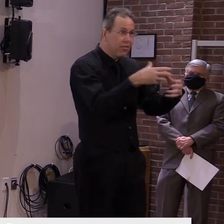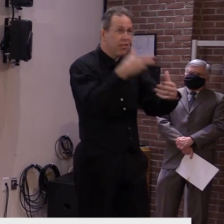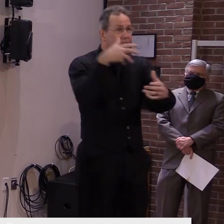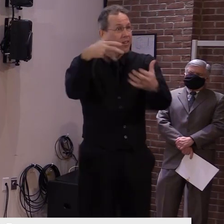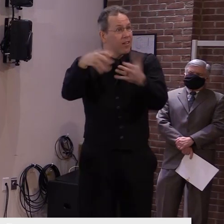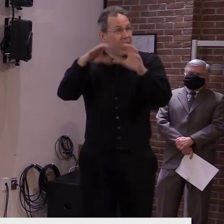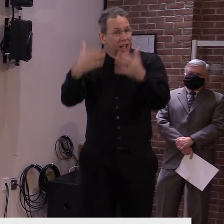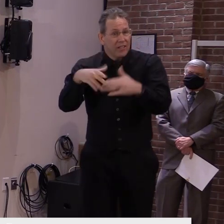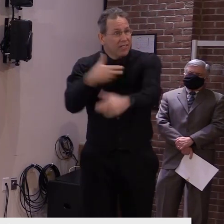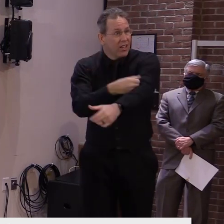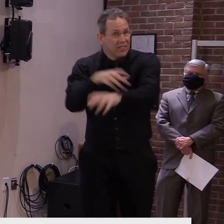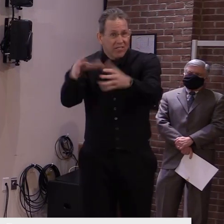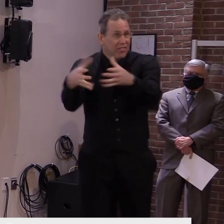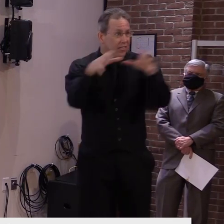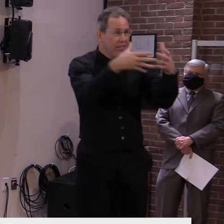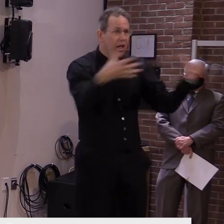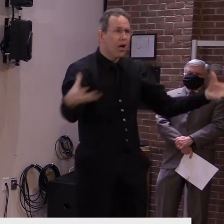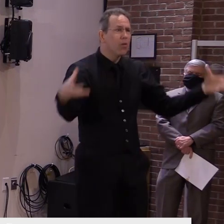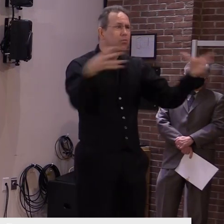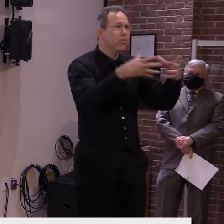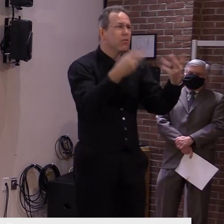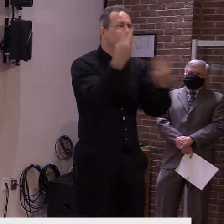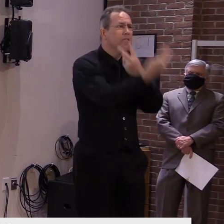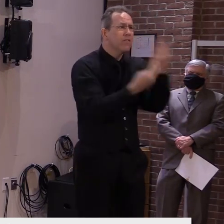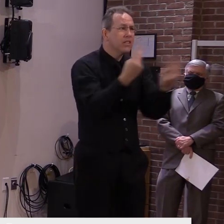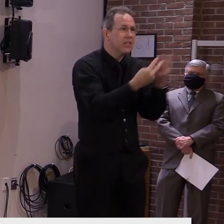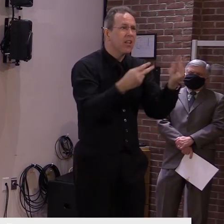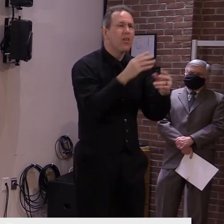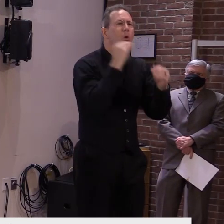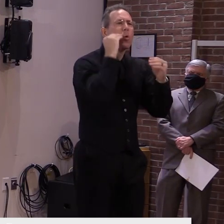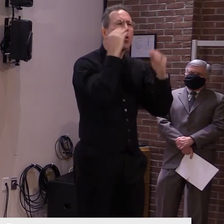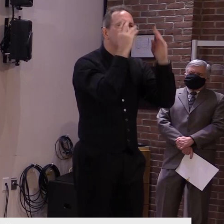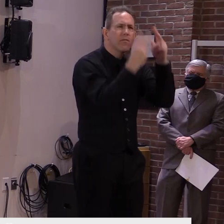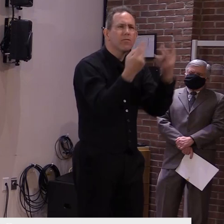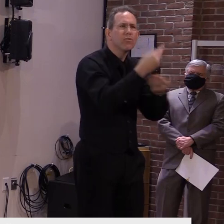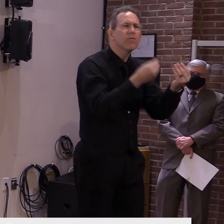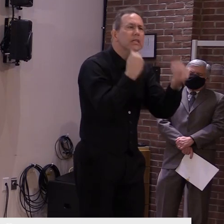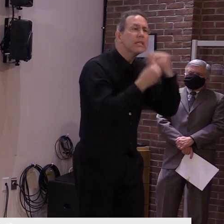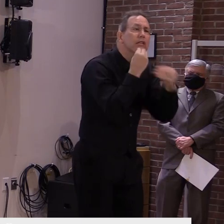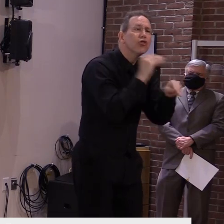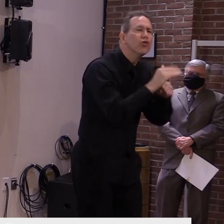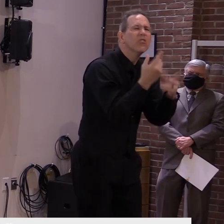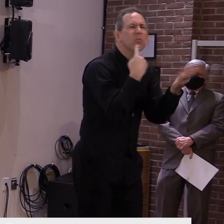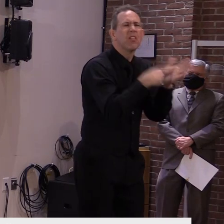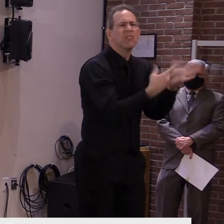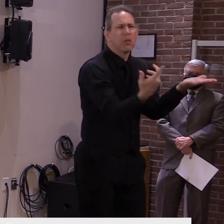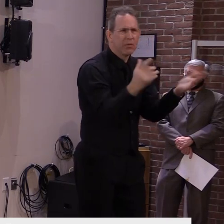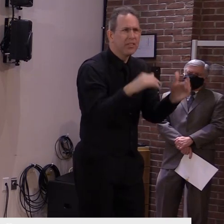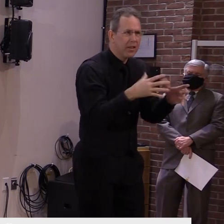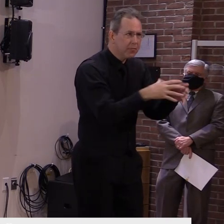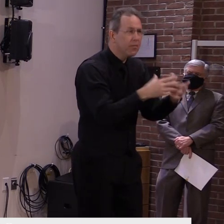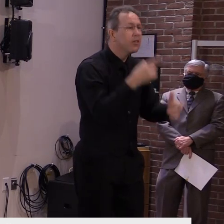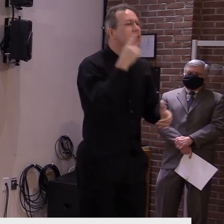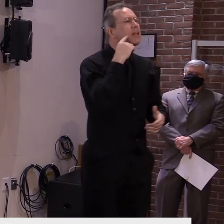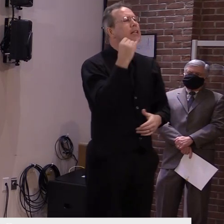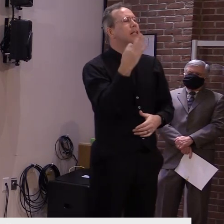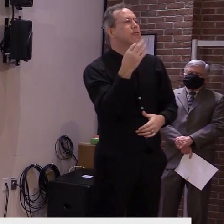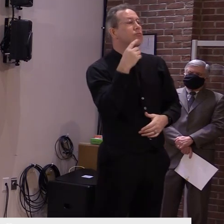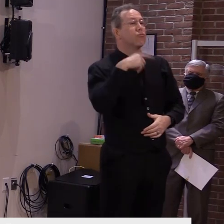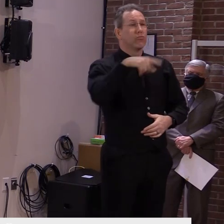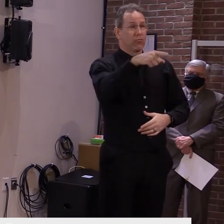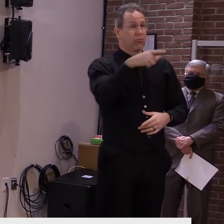example, if 8 fully vaccinated individuals wanted to get together at someone's house for